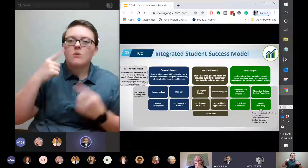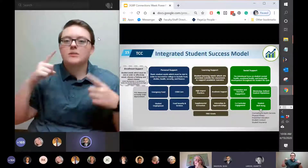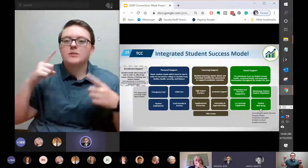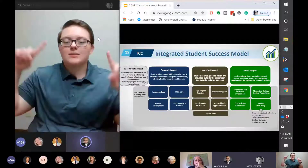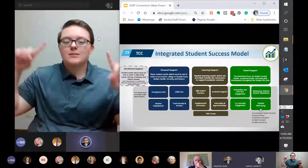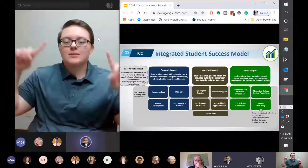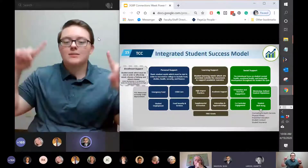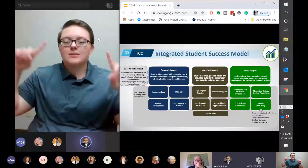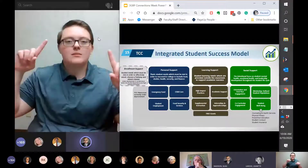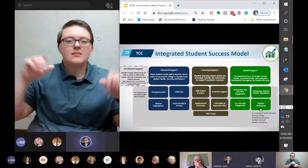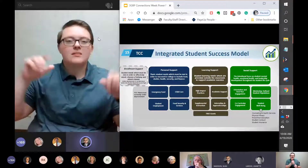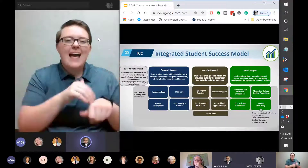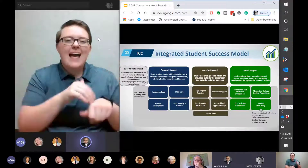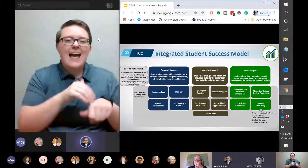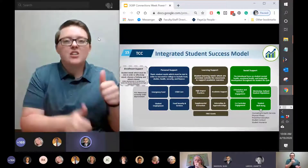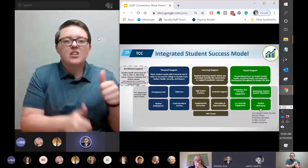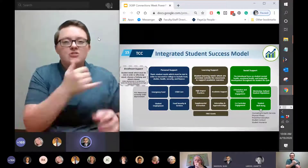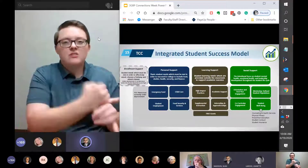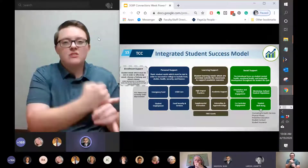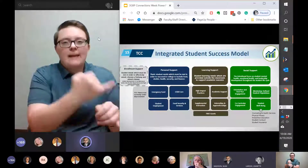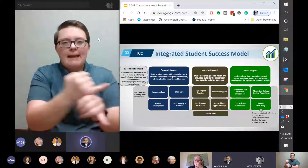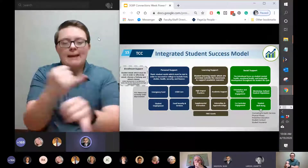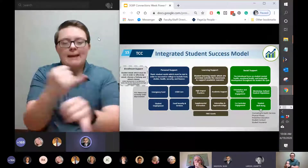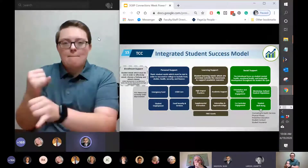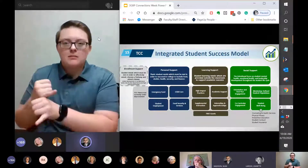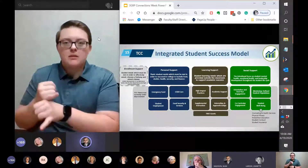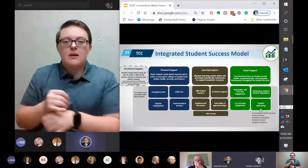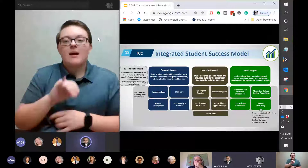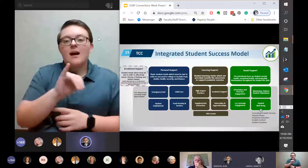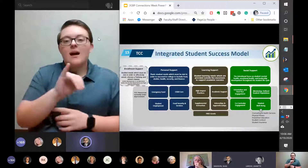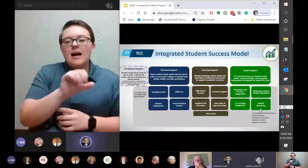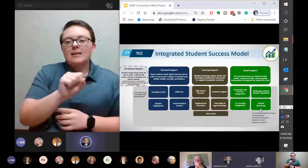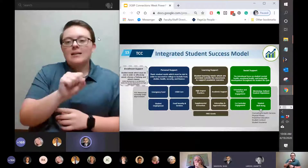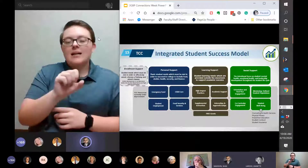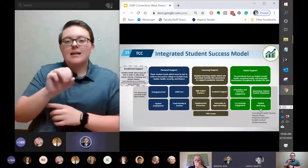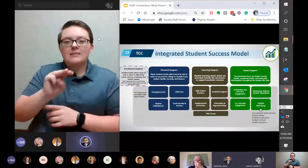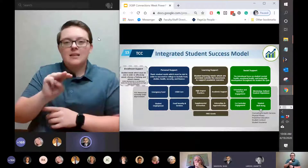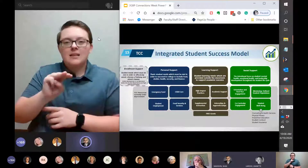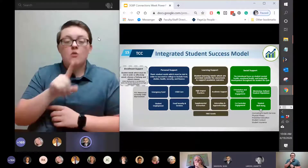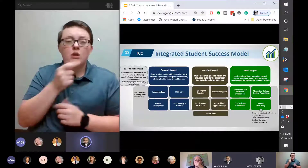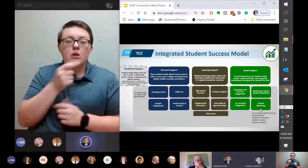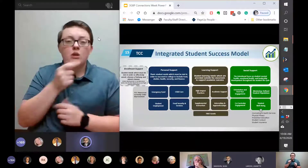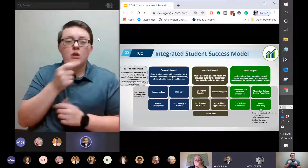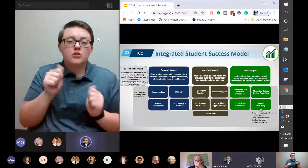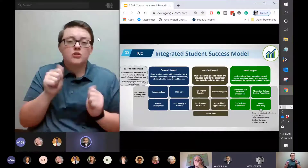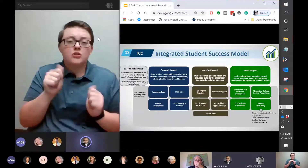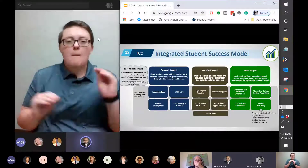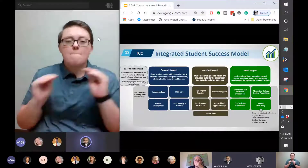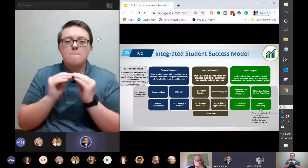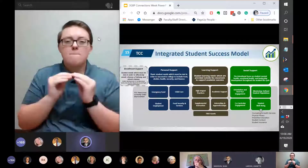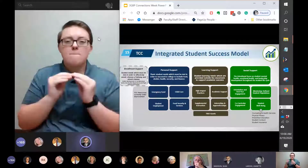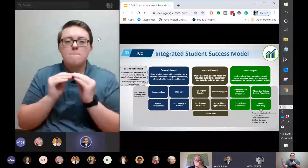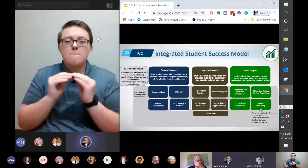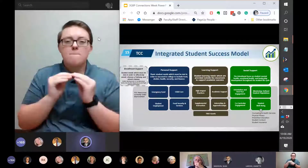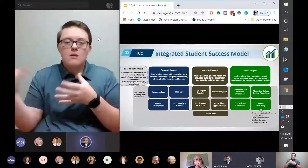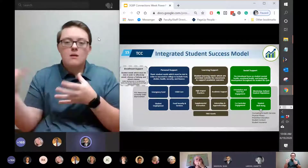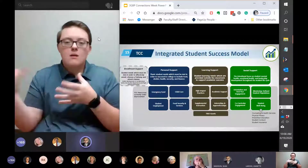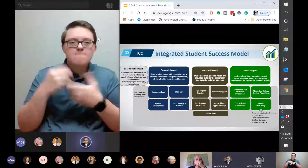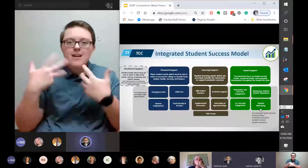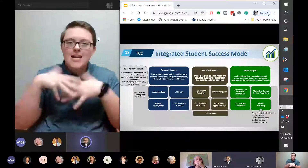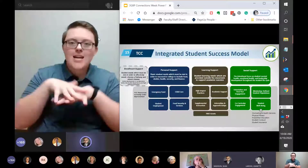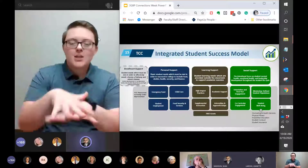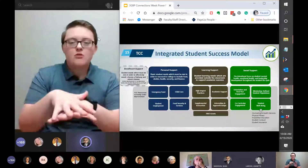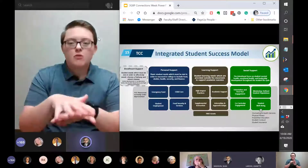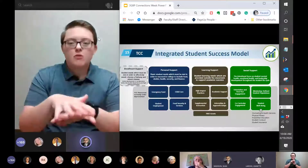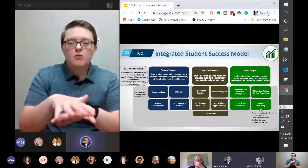campuses. ISSM is driving towards a more integrated model across the district in terms of the resources